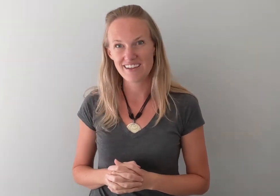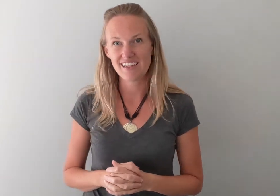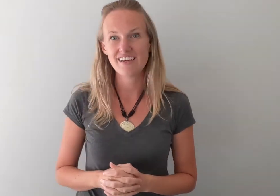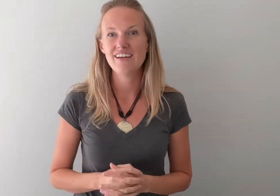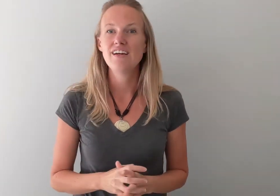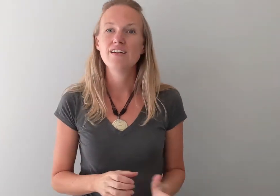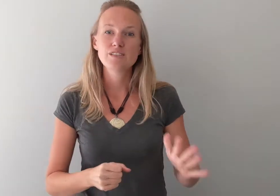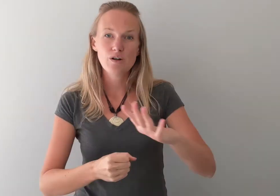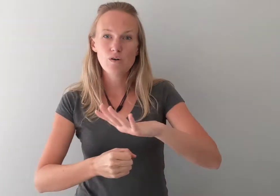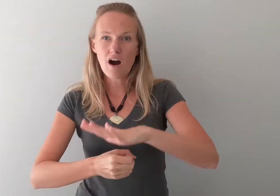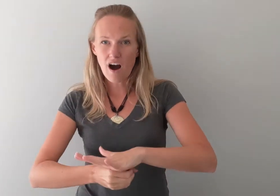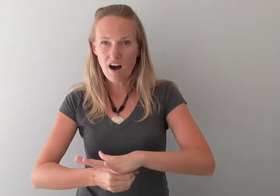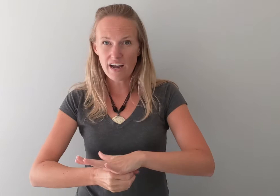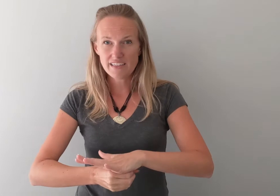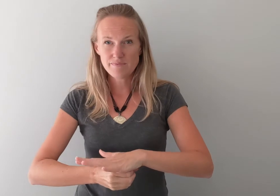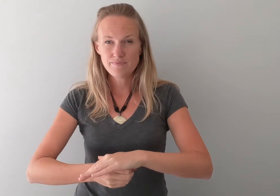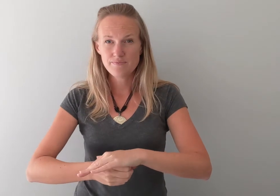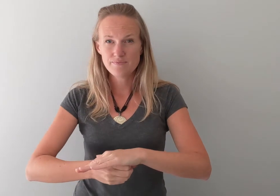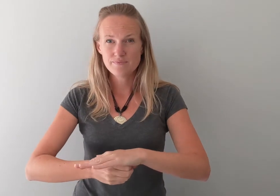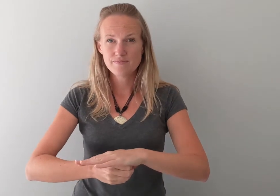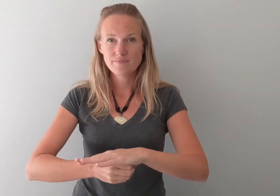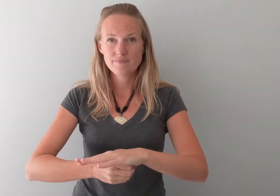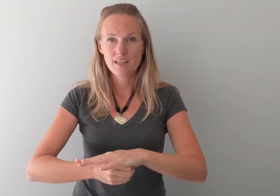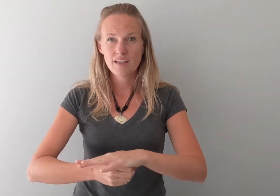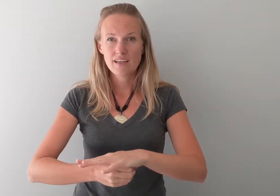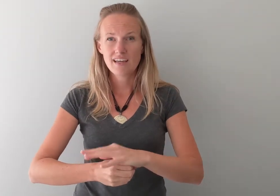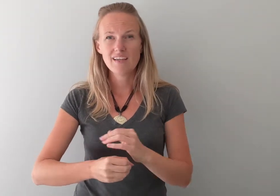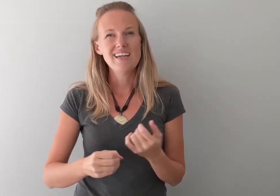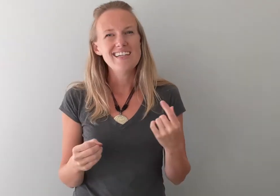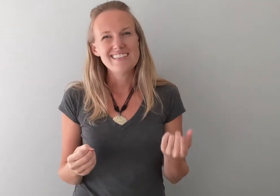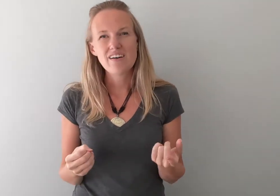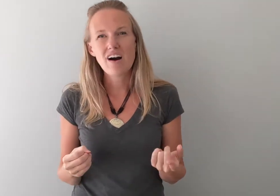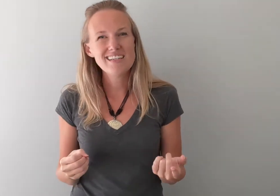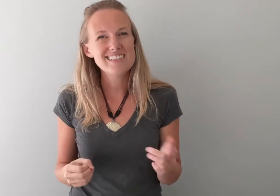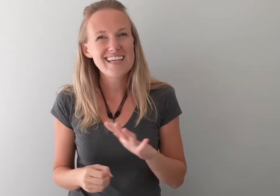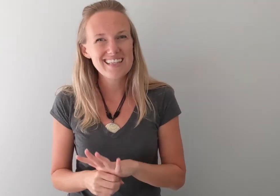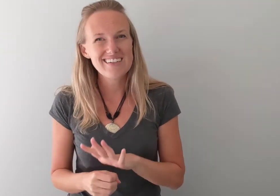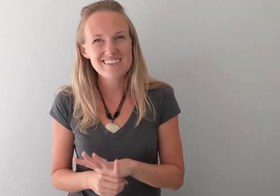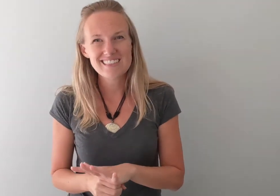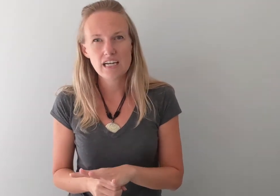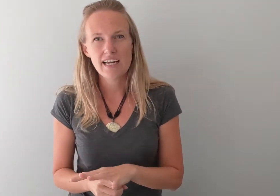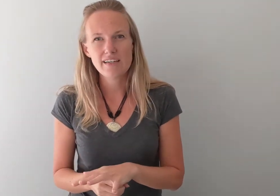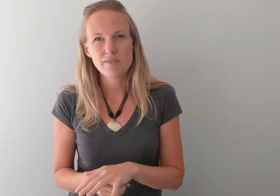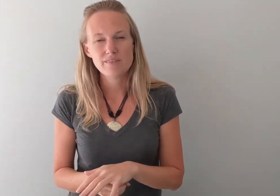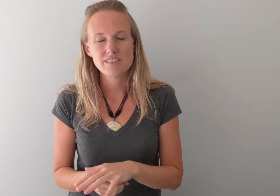failing. So on, okay, now on is like a literal sign.